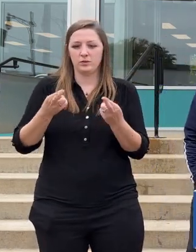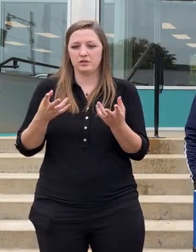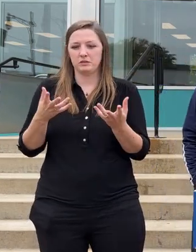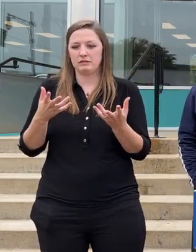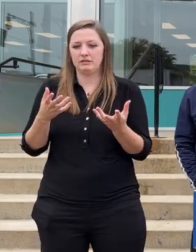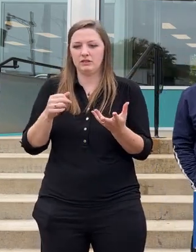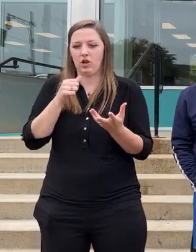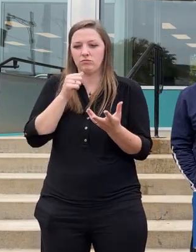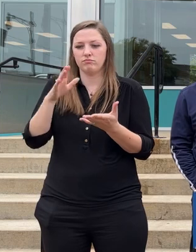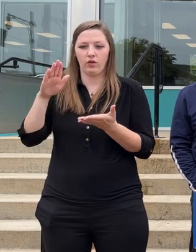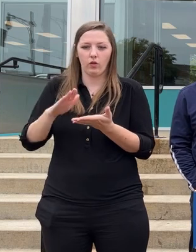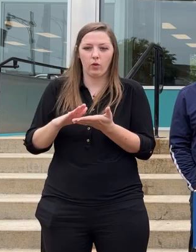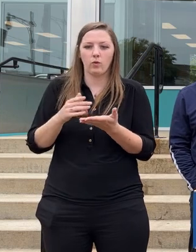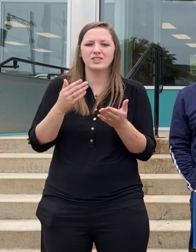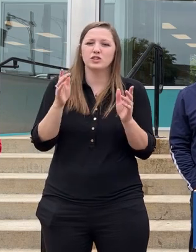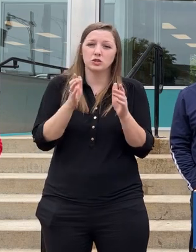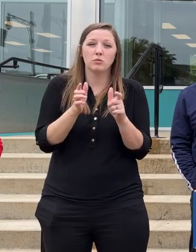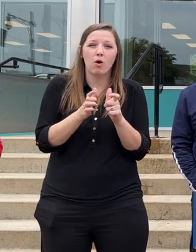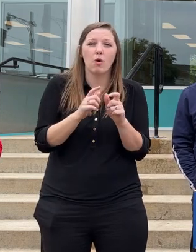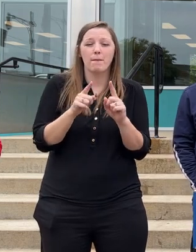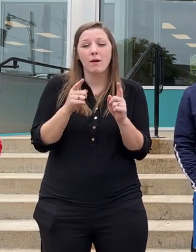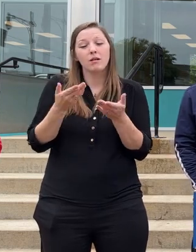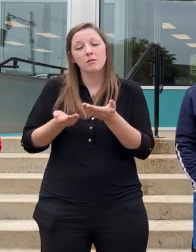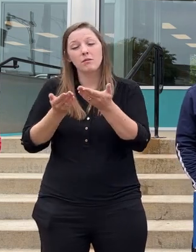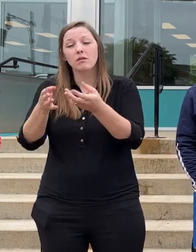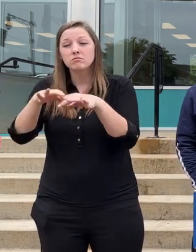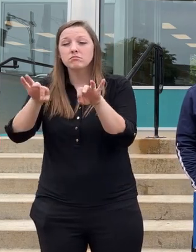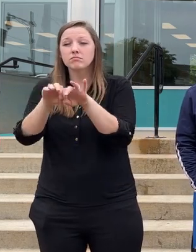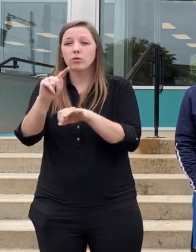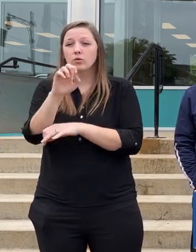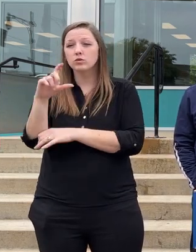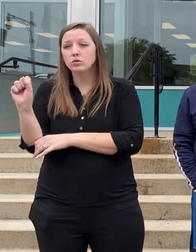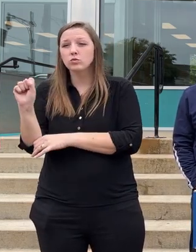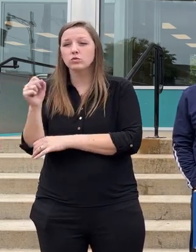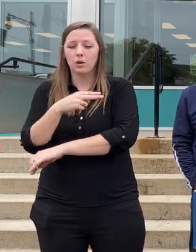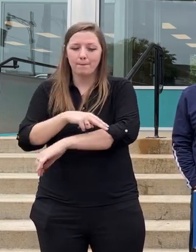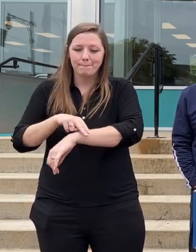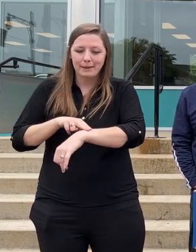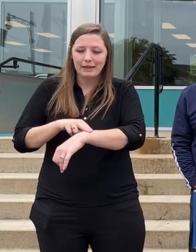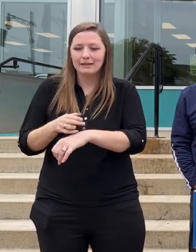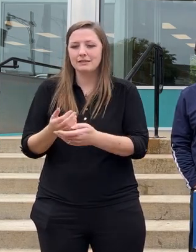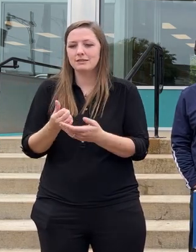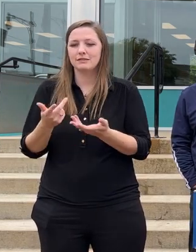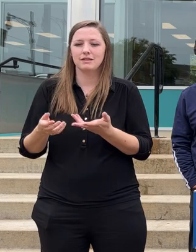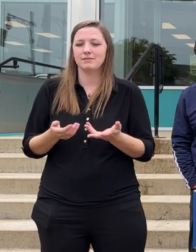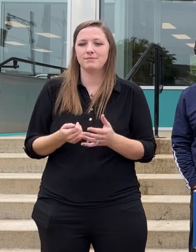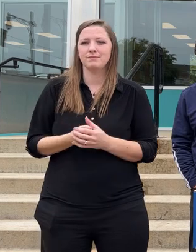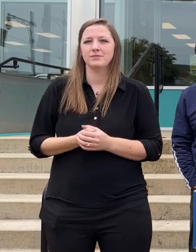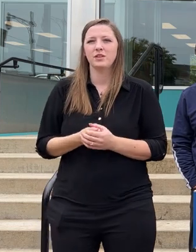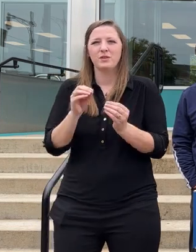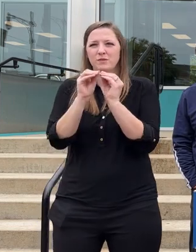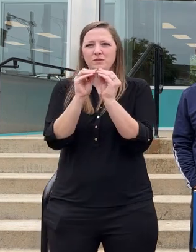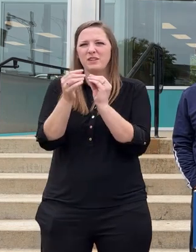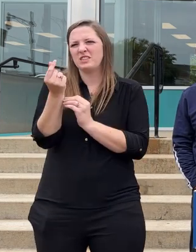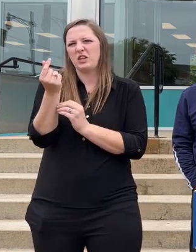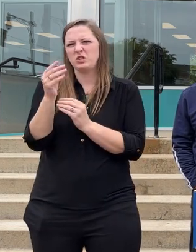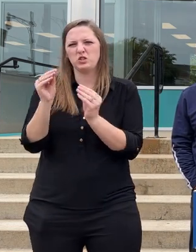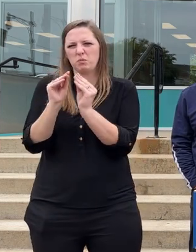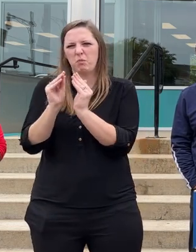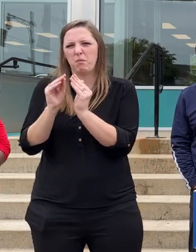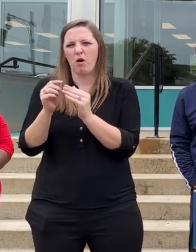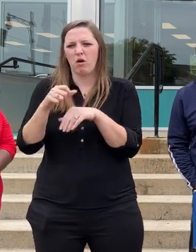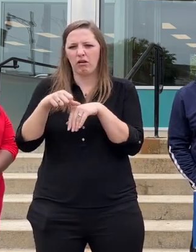is just, while it's small, it does provide some important tools such as Band-Aids and the like to be able to fix any of those small cuts that